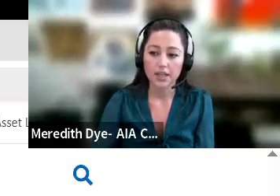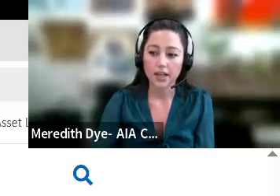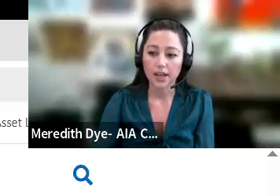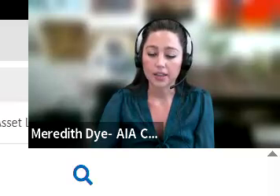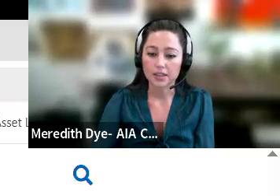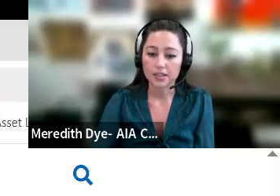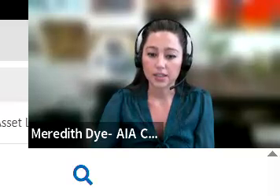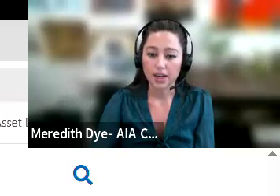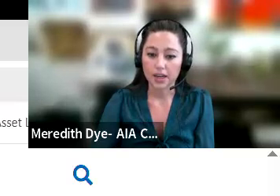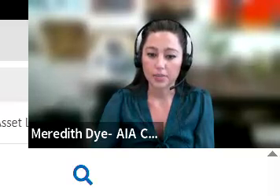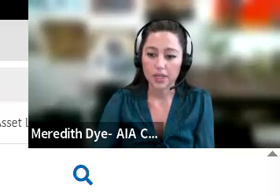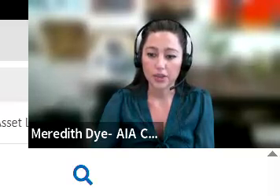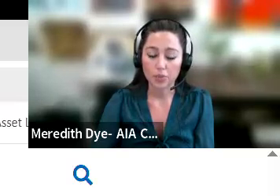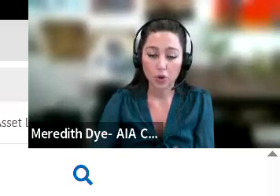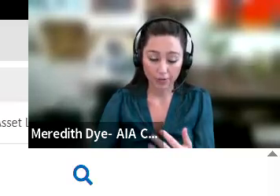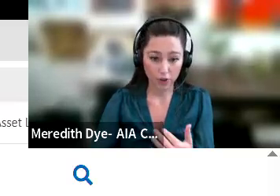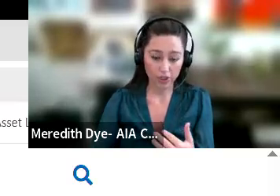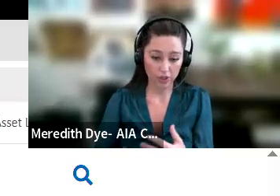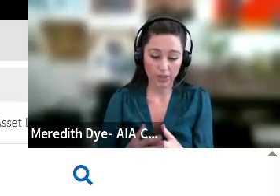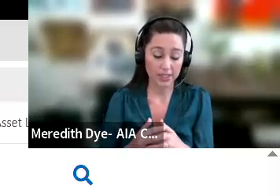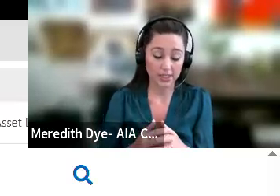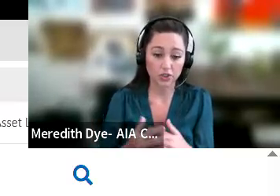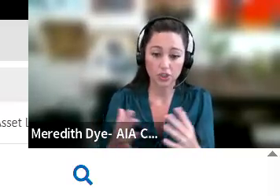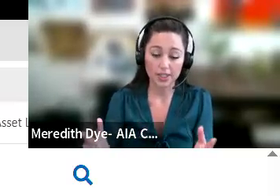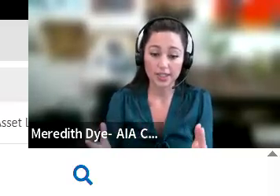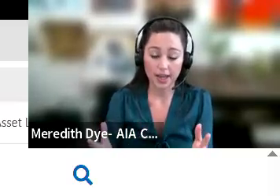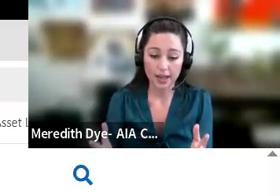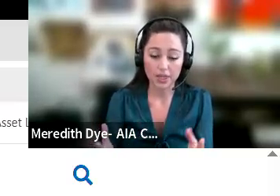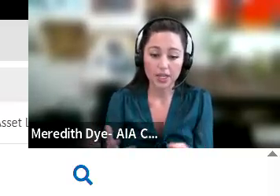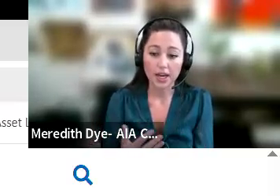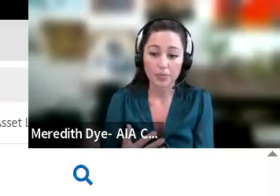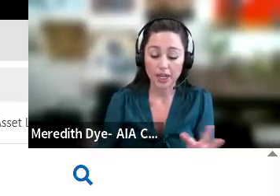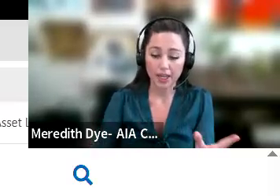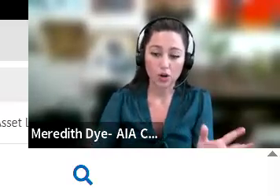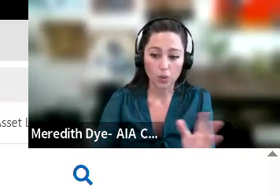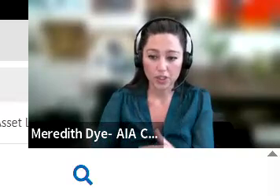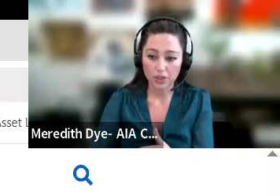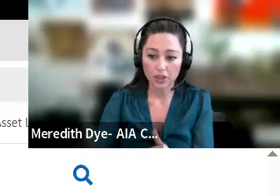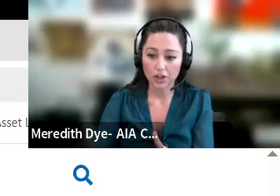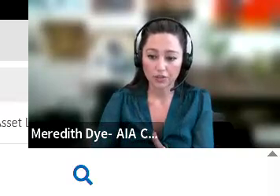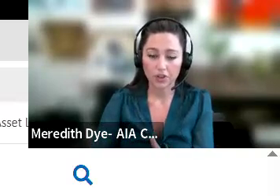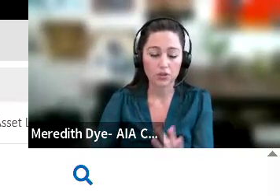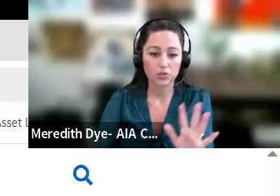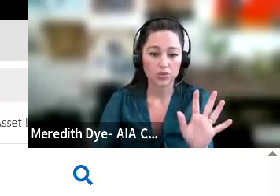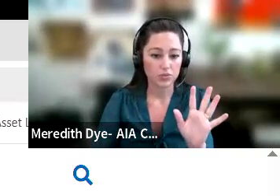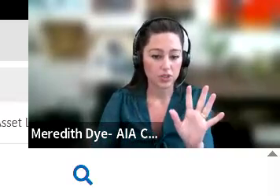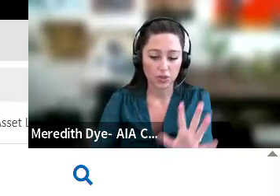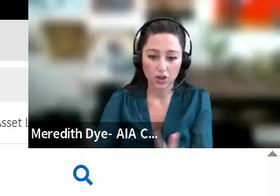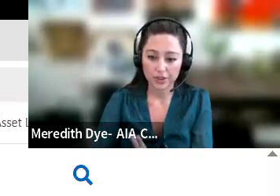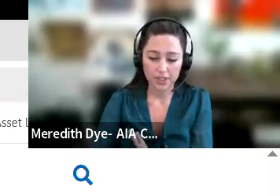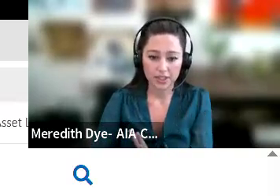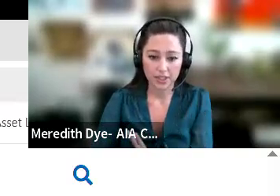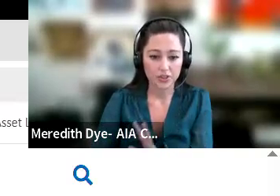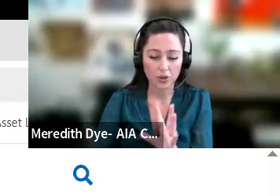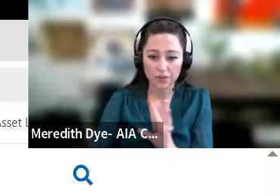column. And the portfolio is essentially the same, but again, always read the RFQ to